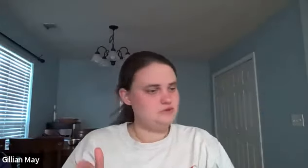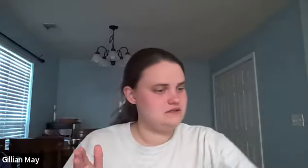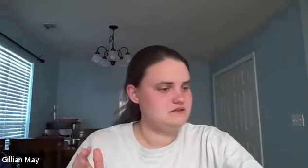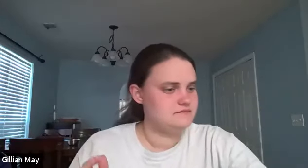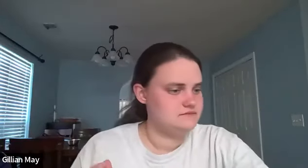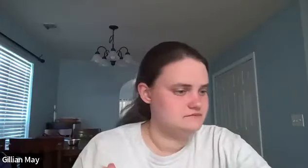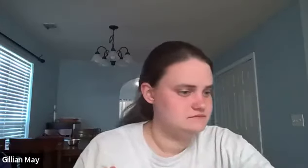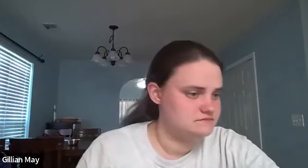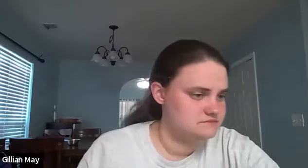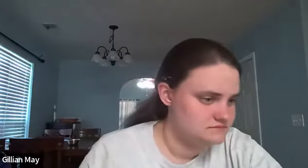Student.